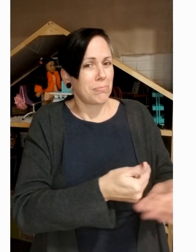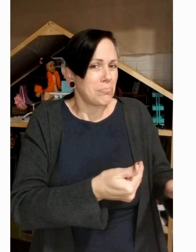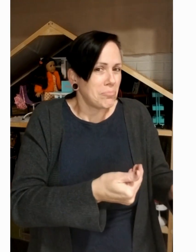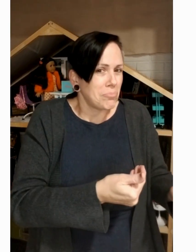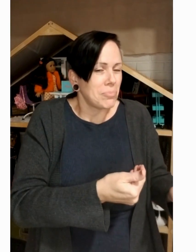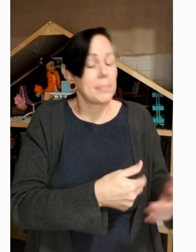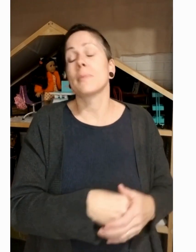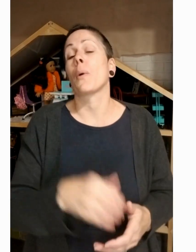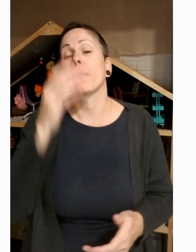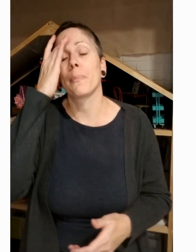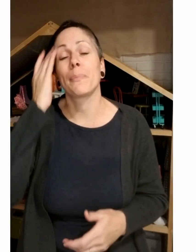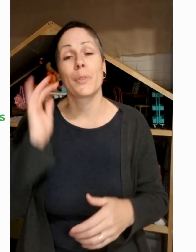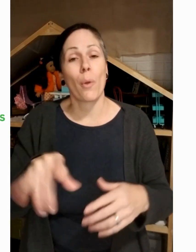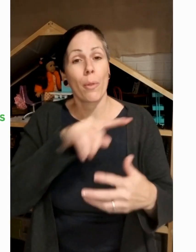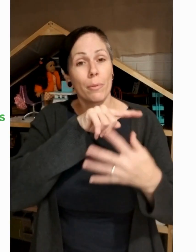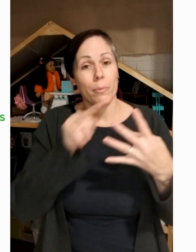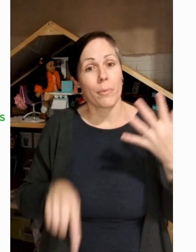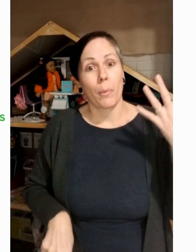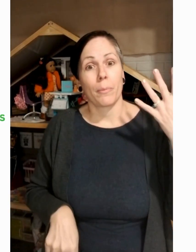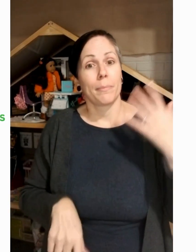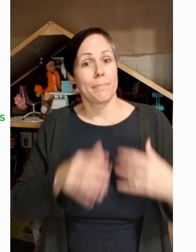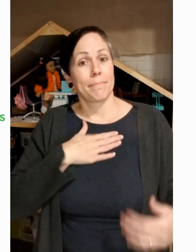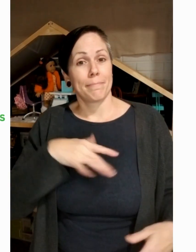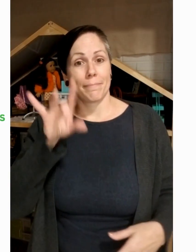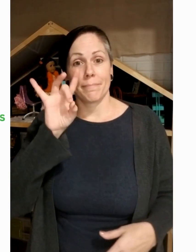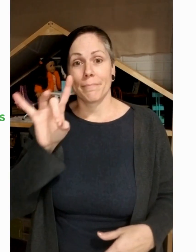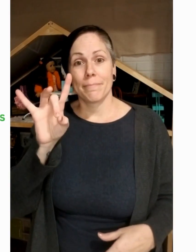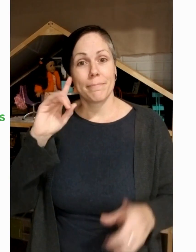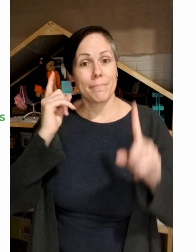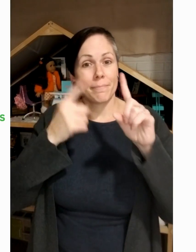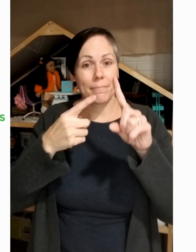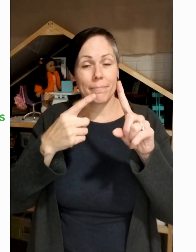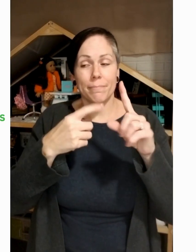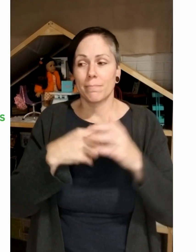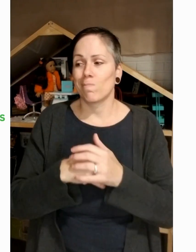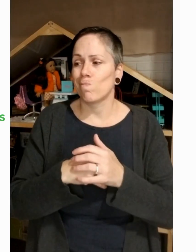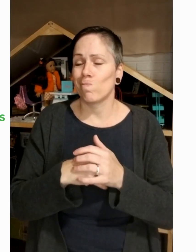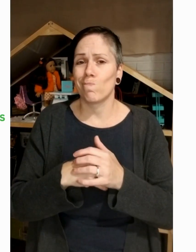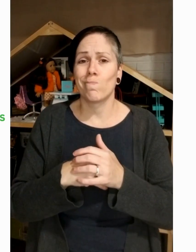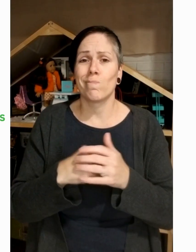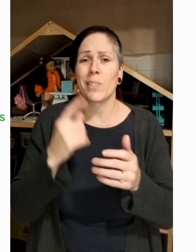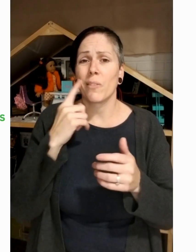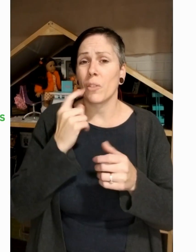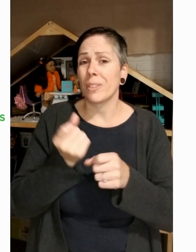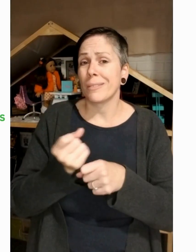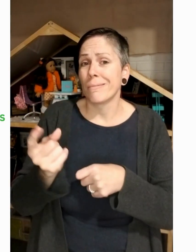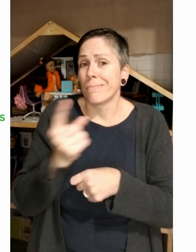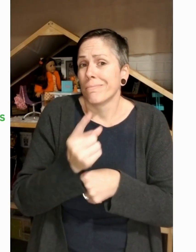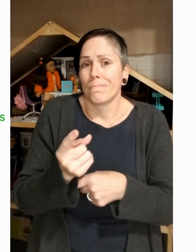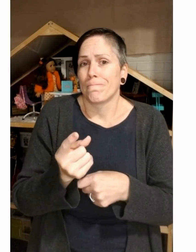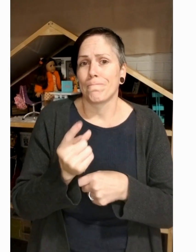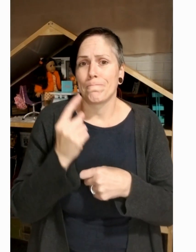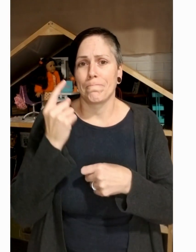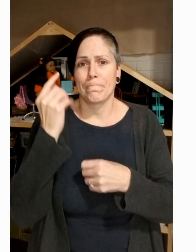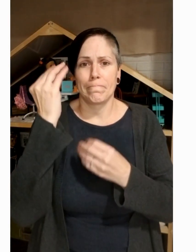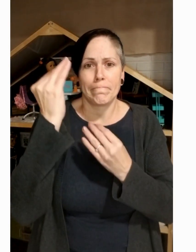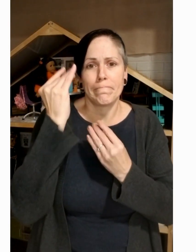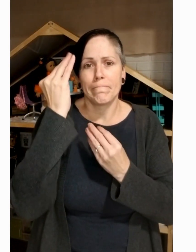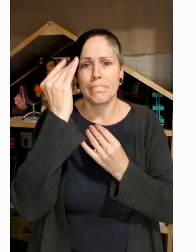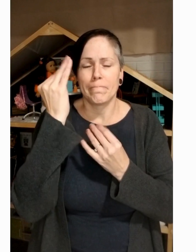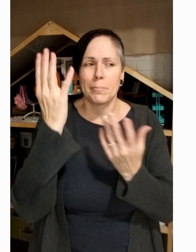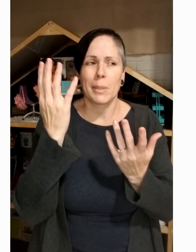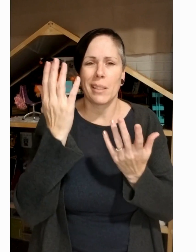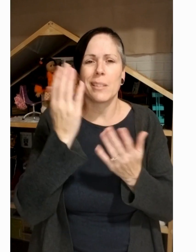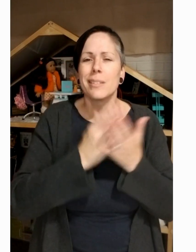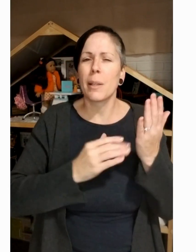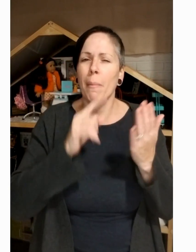All right, those are my 8. Um, I haven't given any thought to goals for next year, really. I mean, some of these I want to